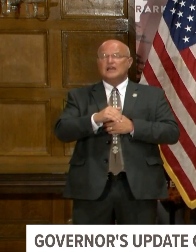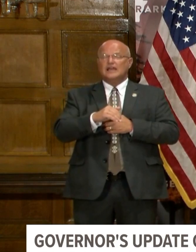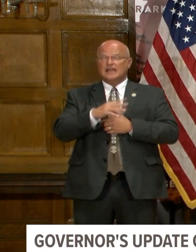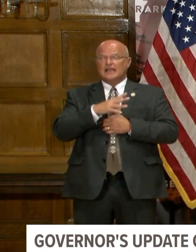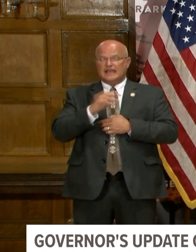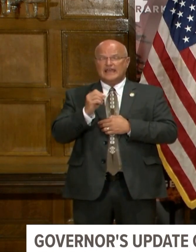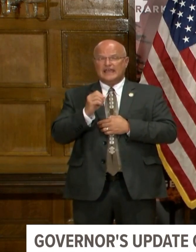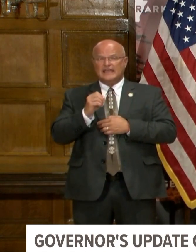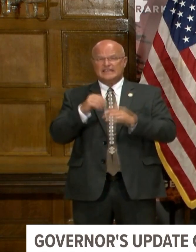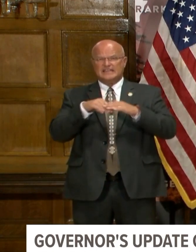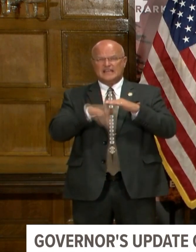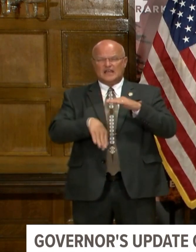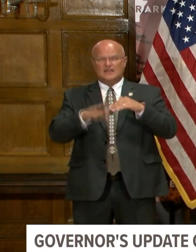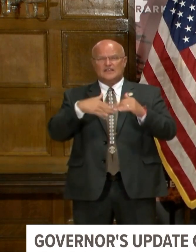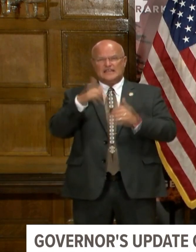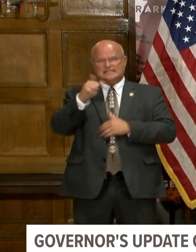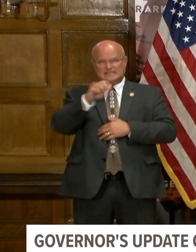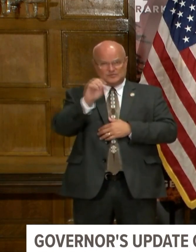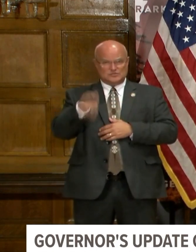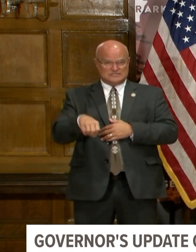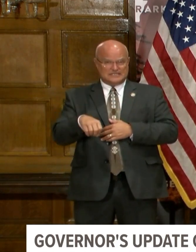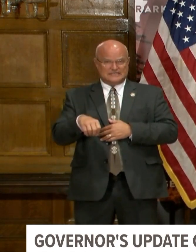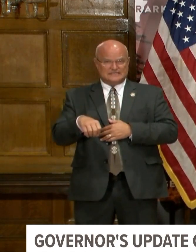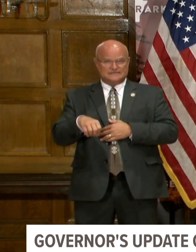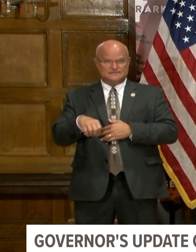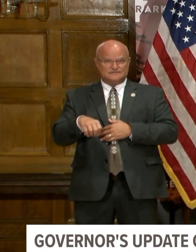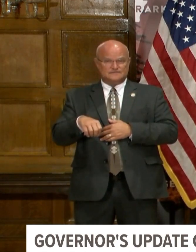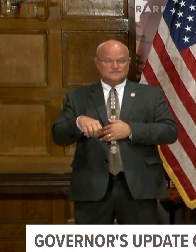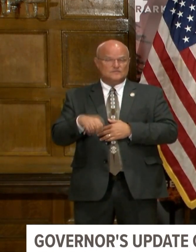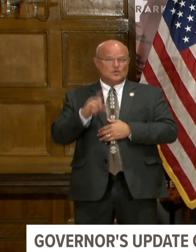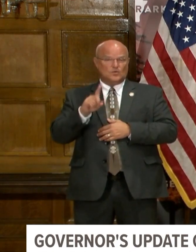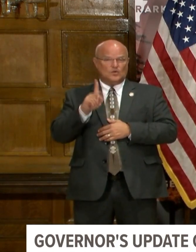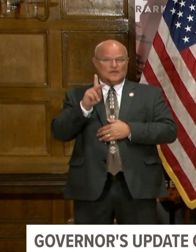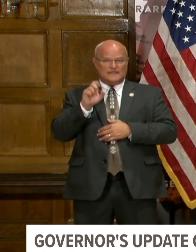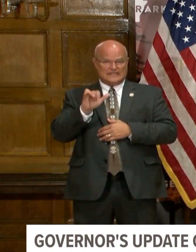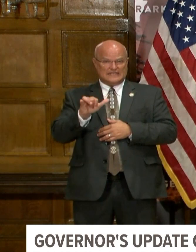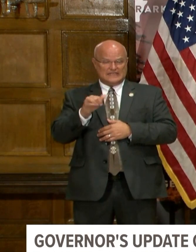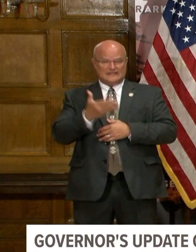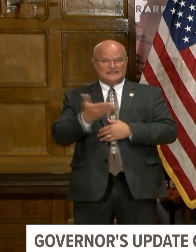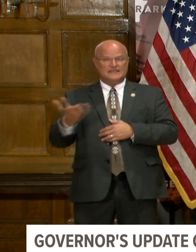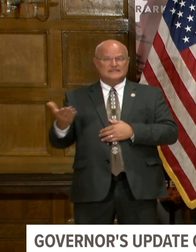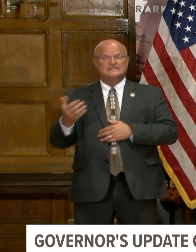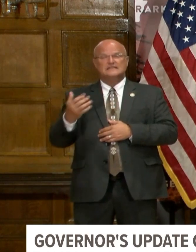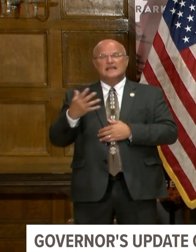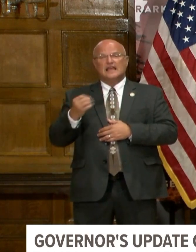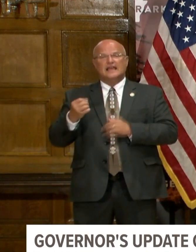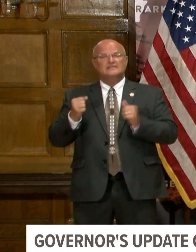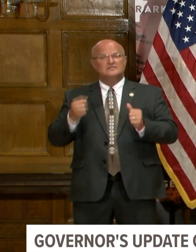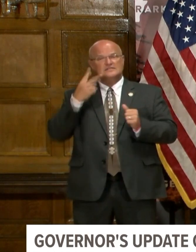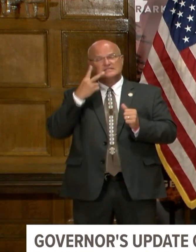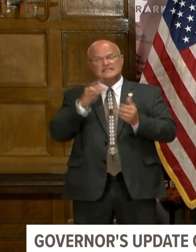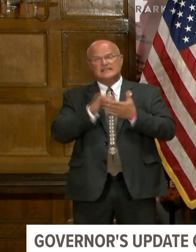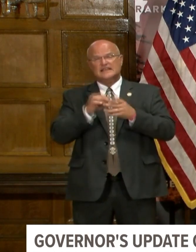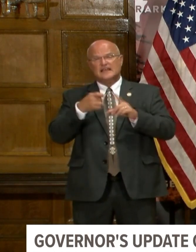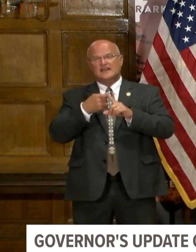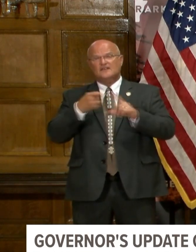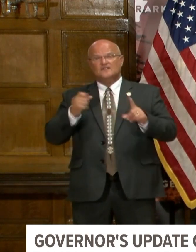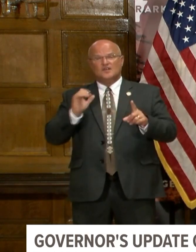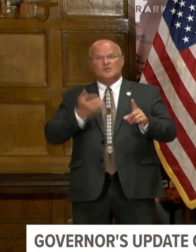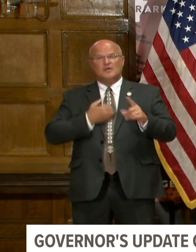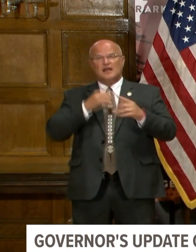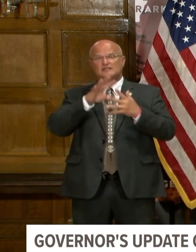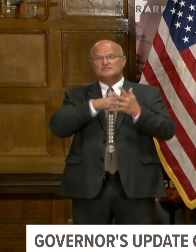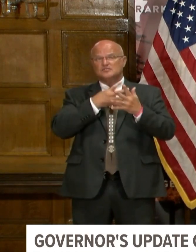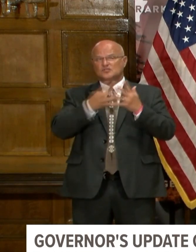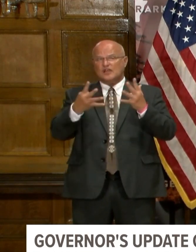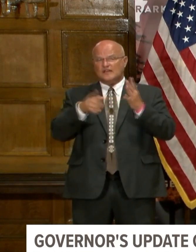get under that 10%, which is one of the keys there. And you can see that from our